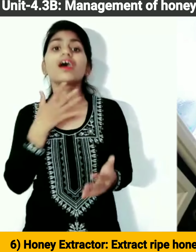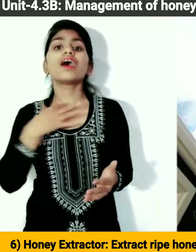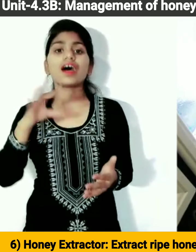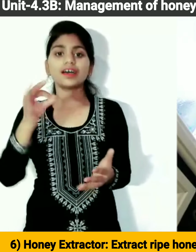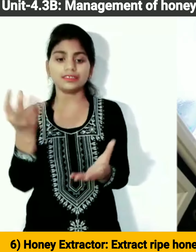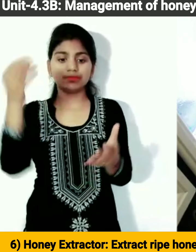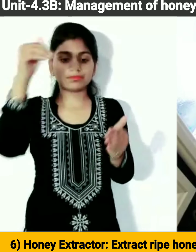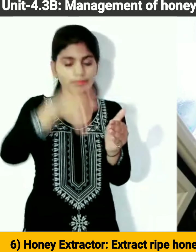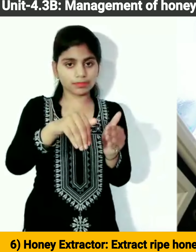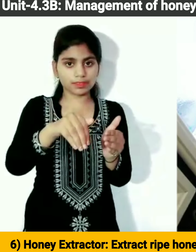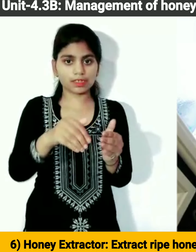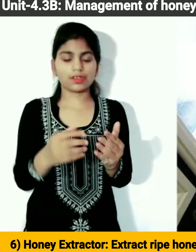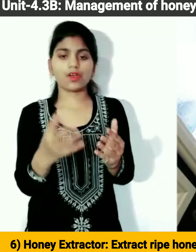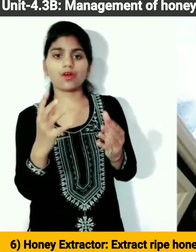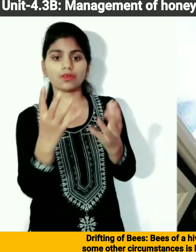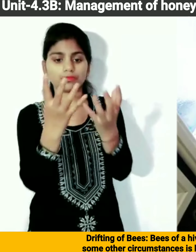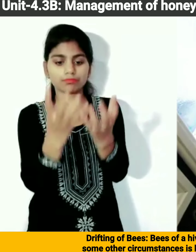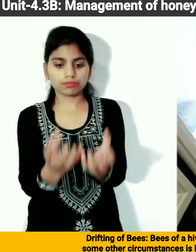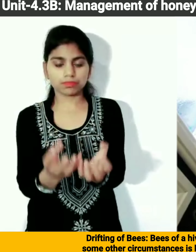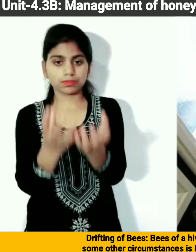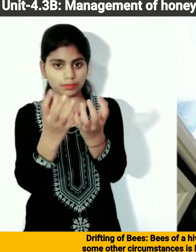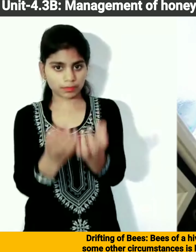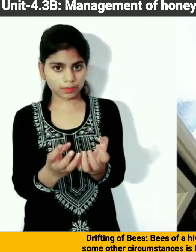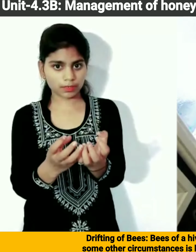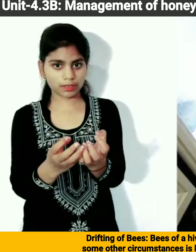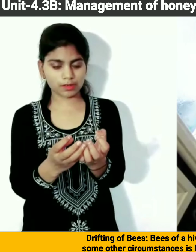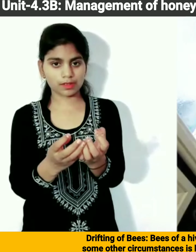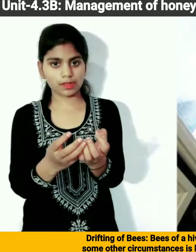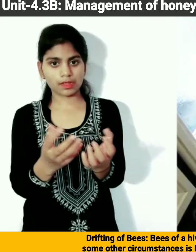or food grade plastic container.